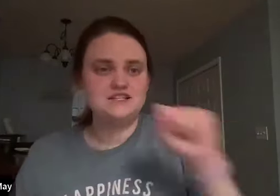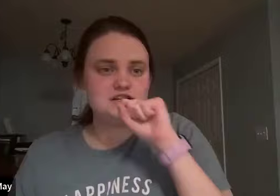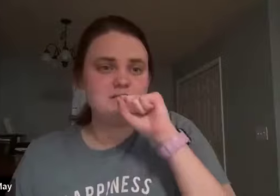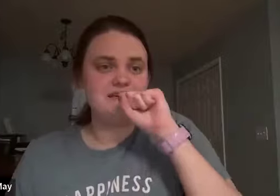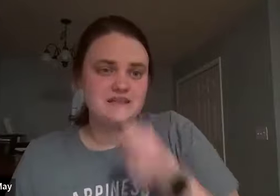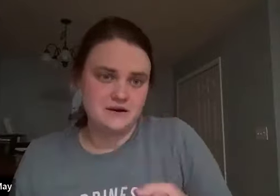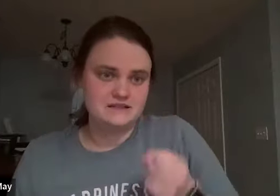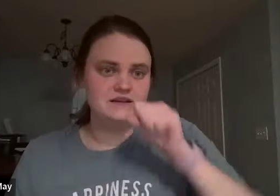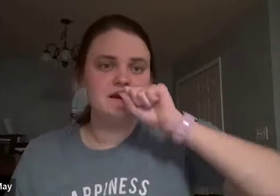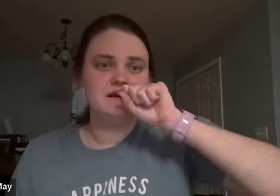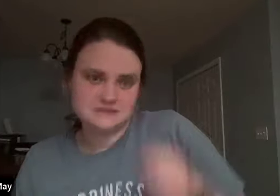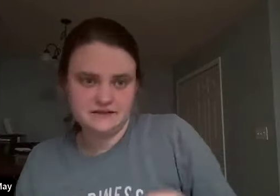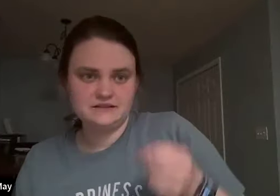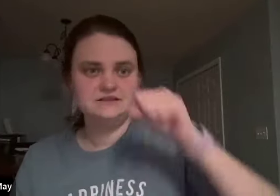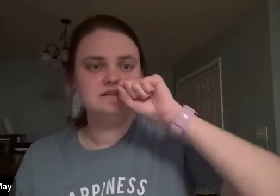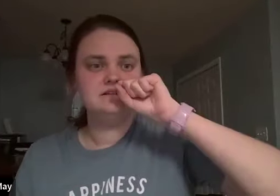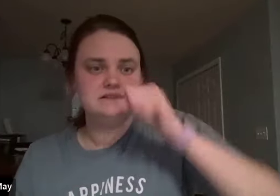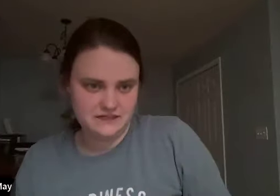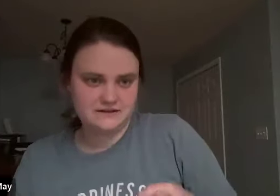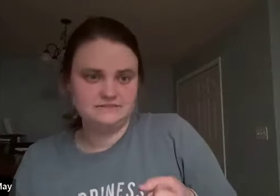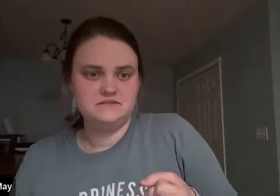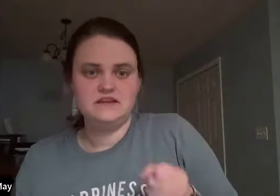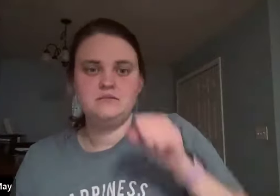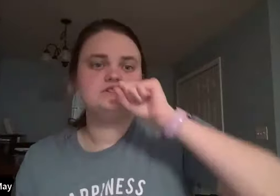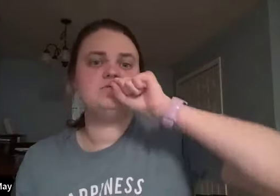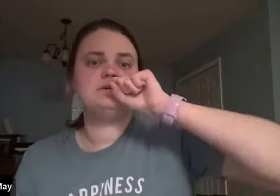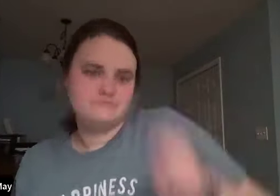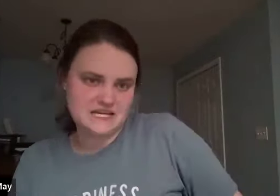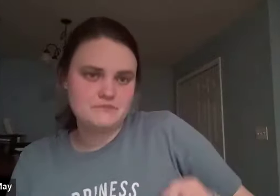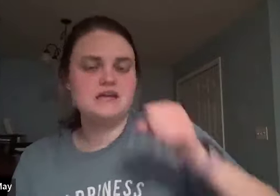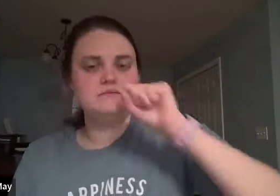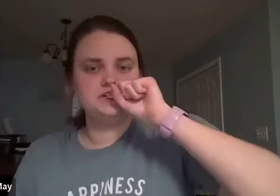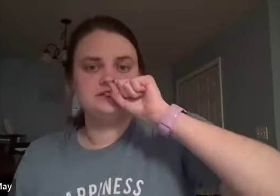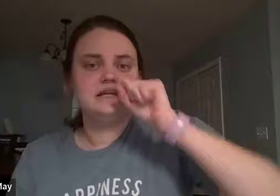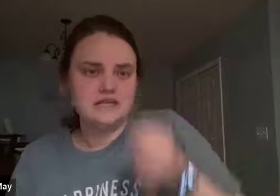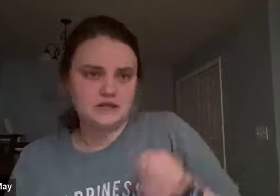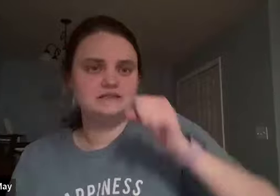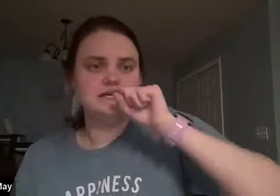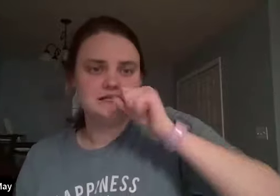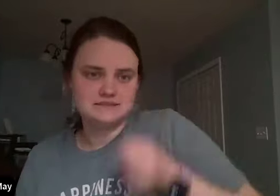just going to be carrot, carrot, carrot. Like the motion of word. Take a bite and crunching. Carrot.